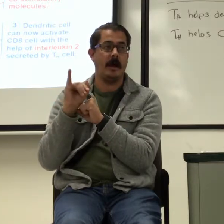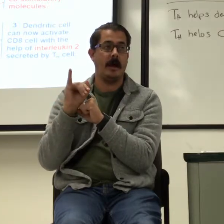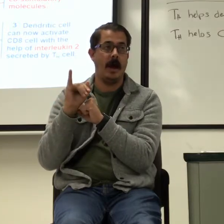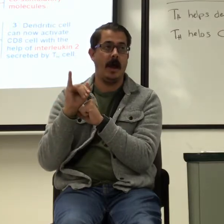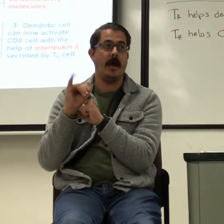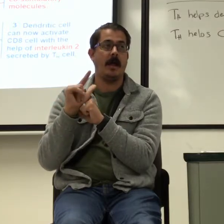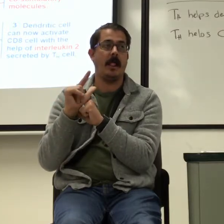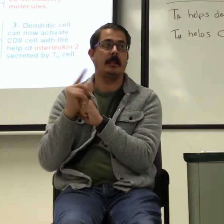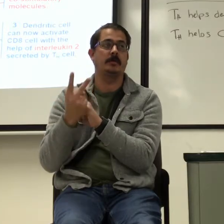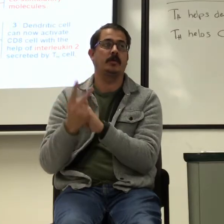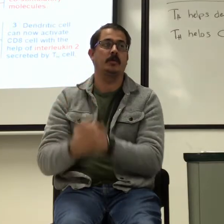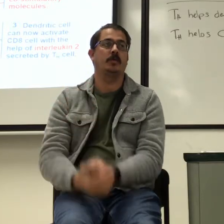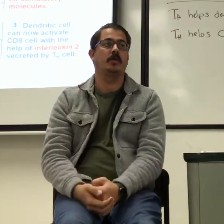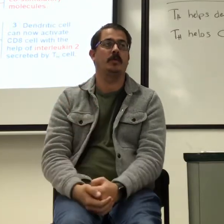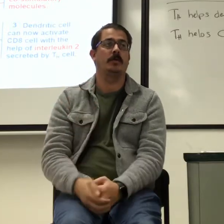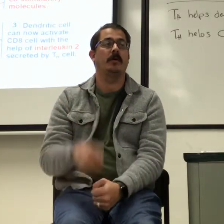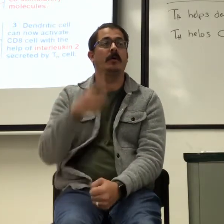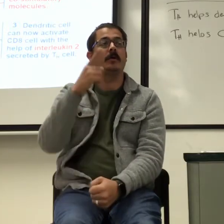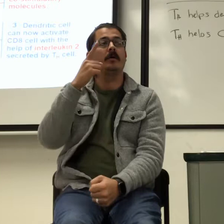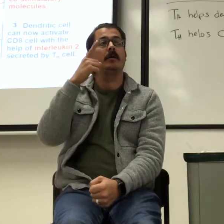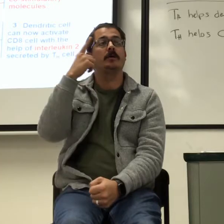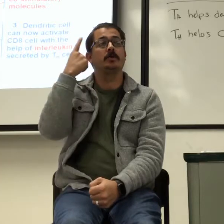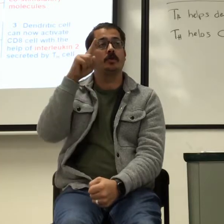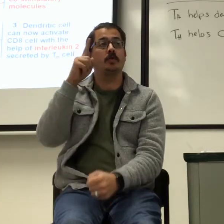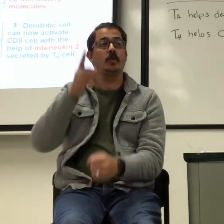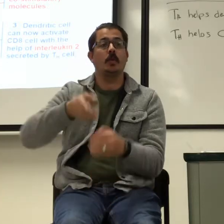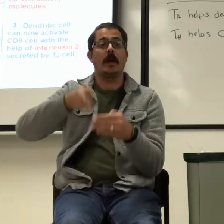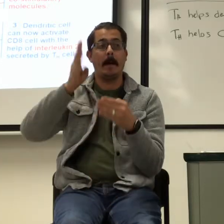IL-2 to complete